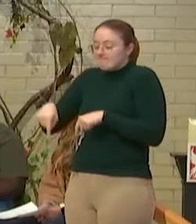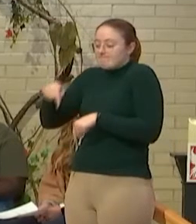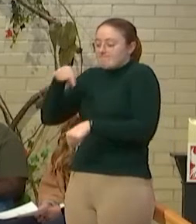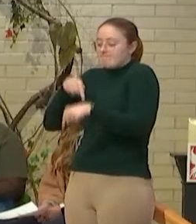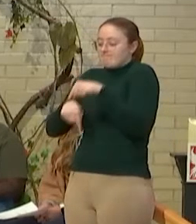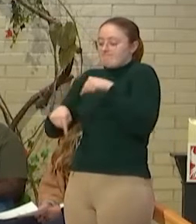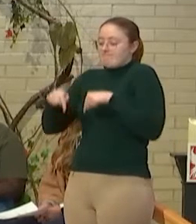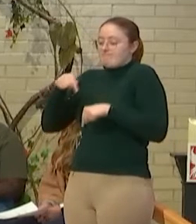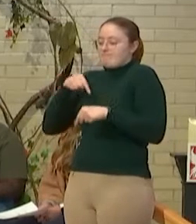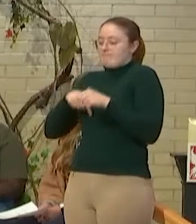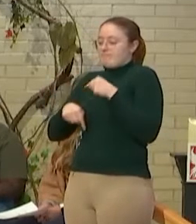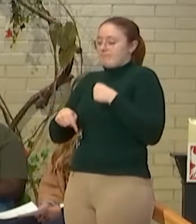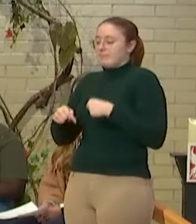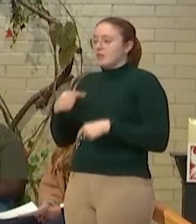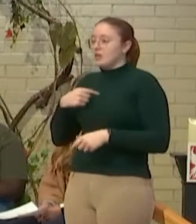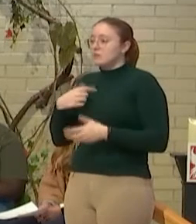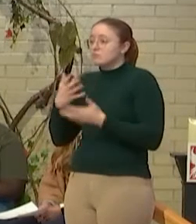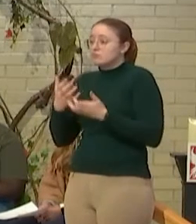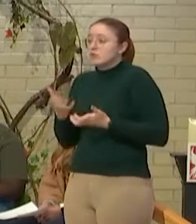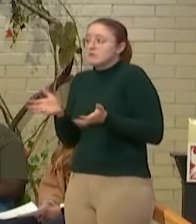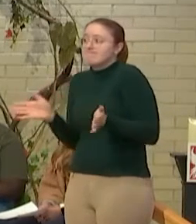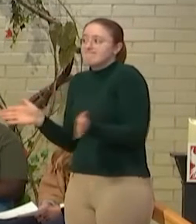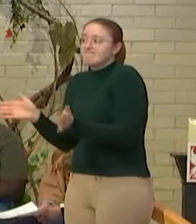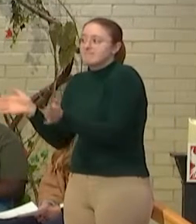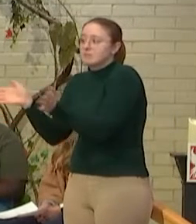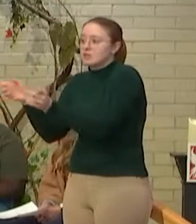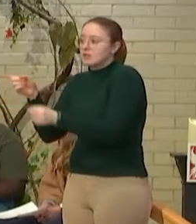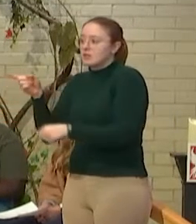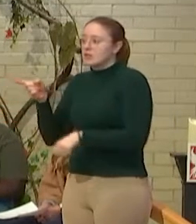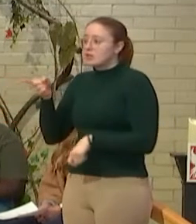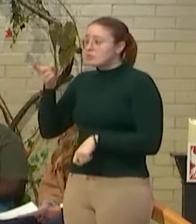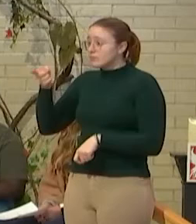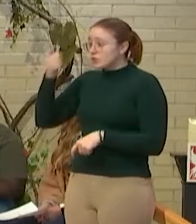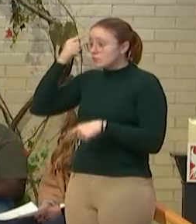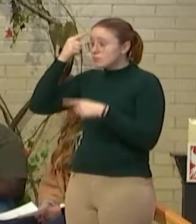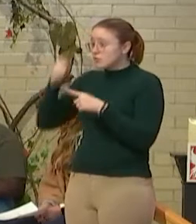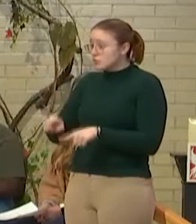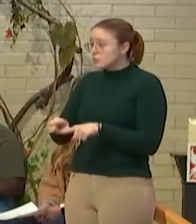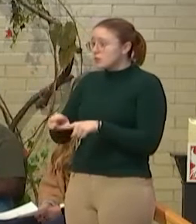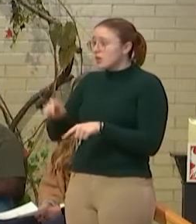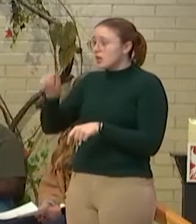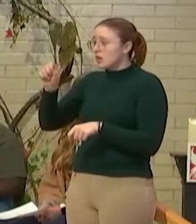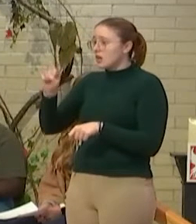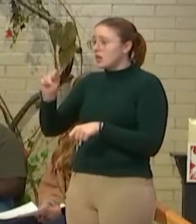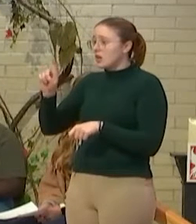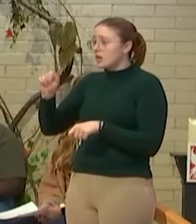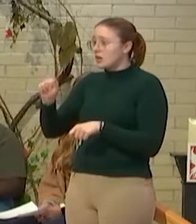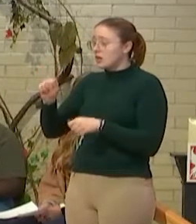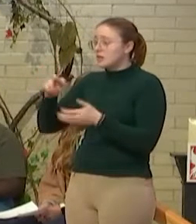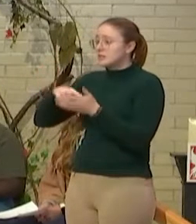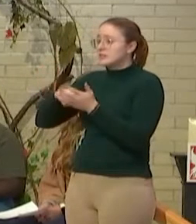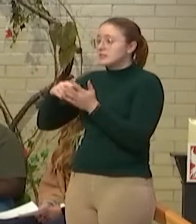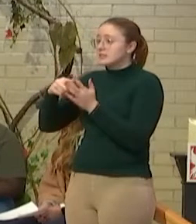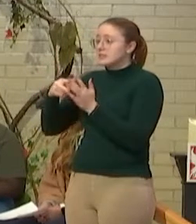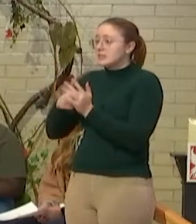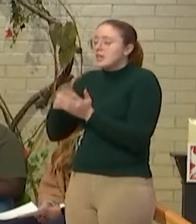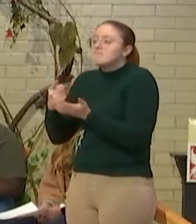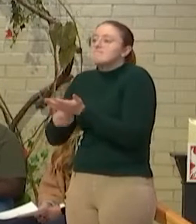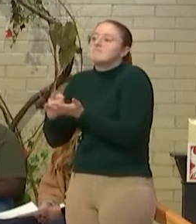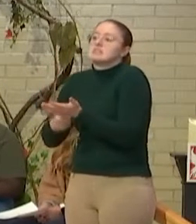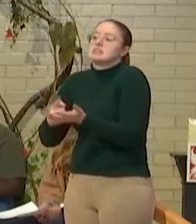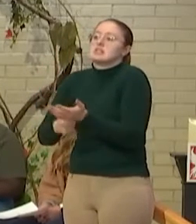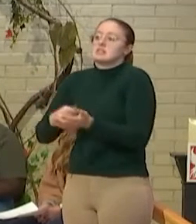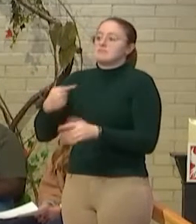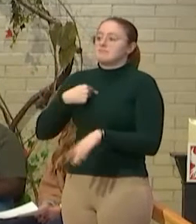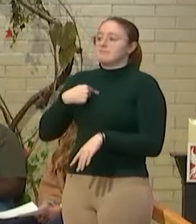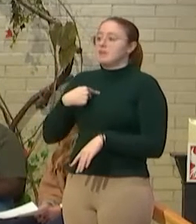want to say, if you think you might meet that definition and you could benefit from accommodations, come see me. My office